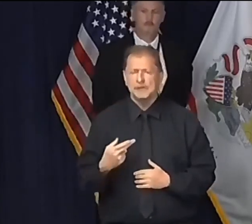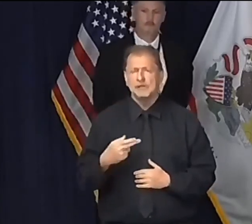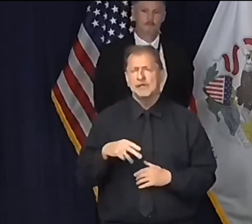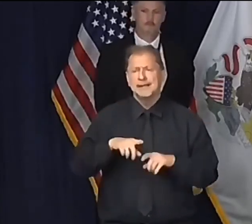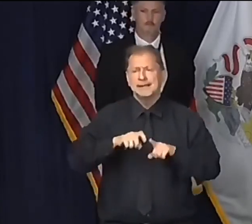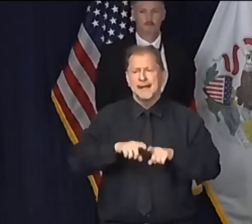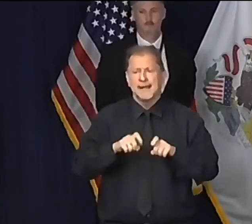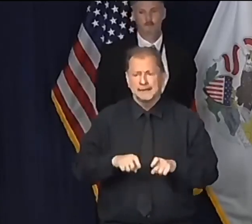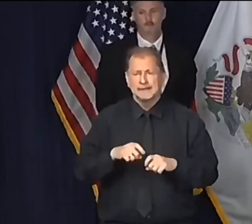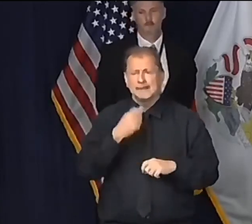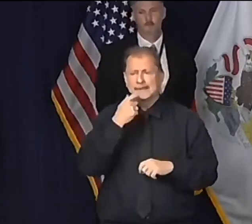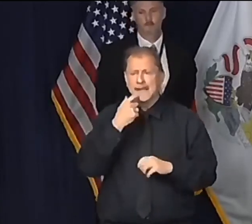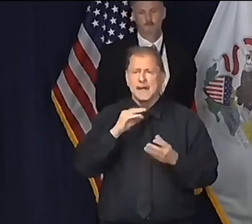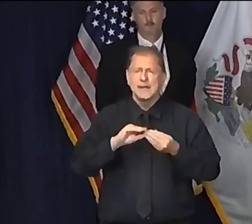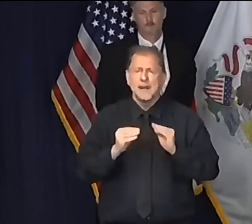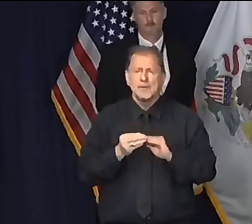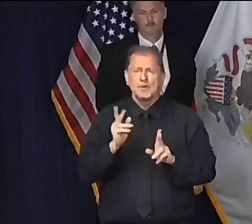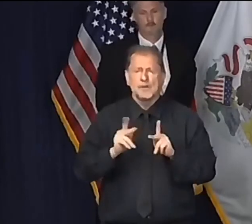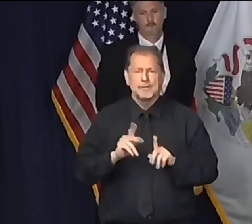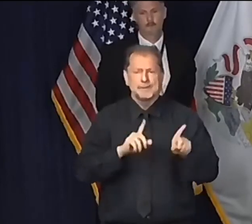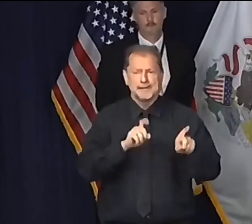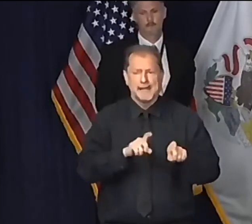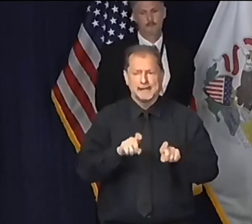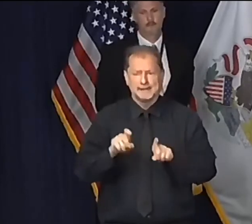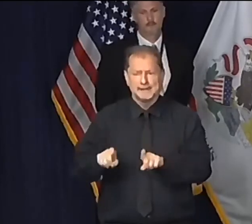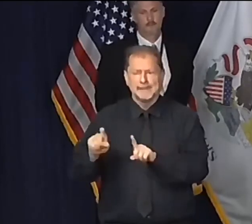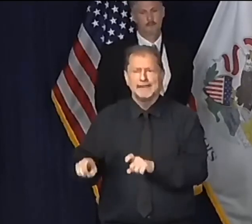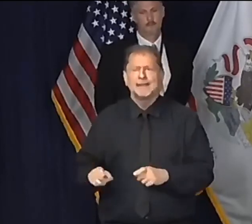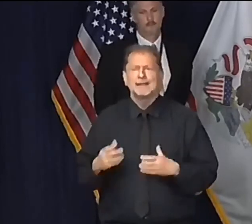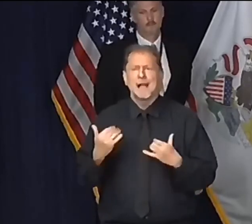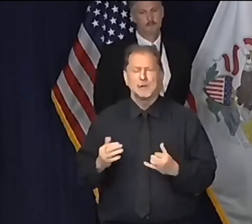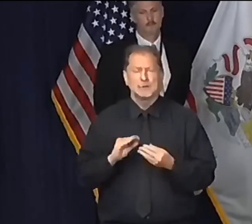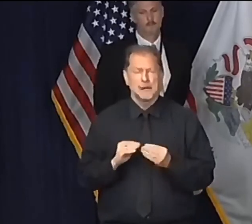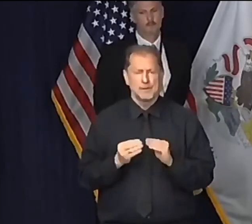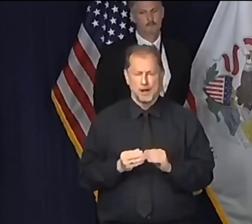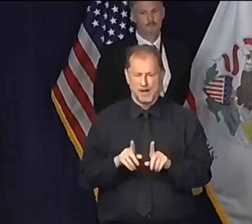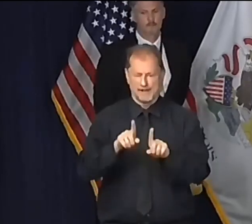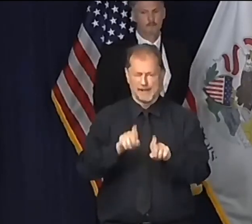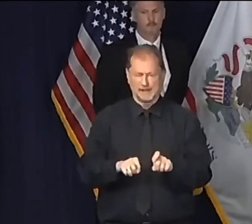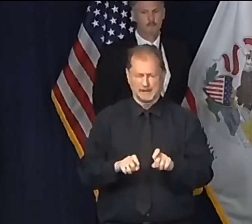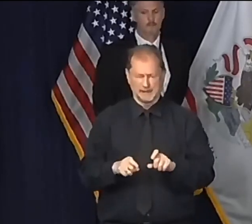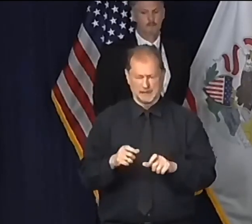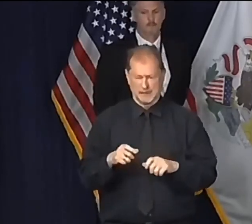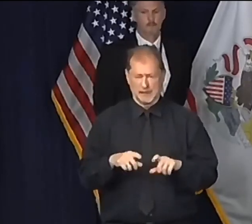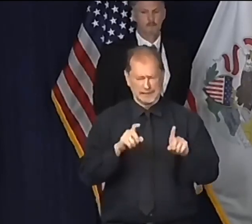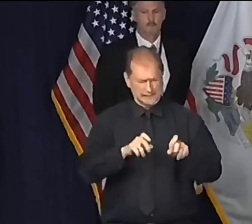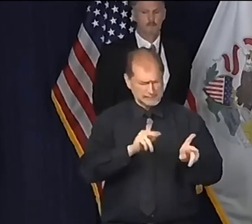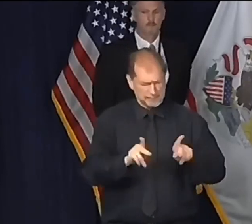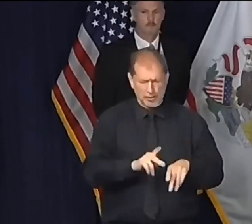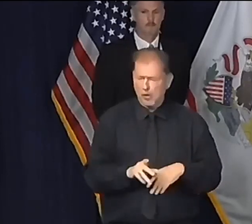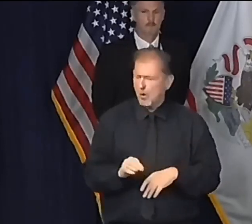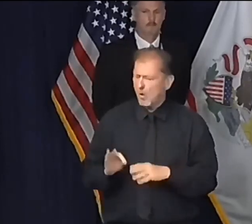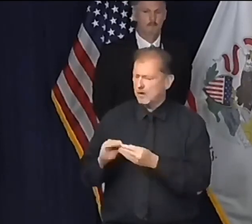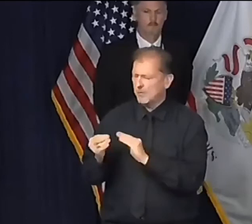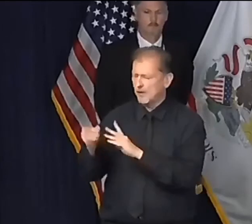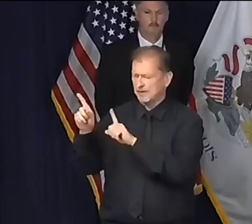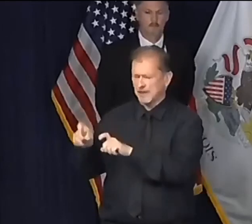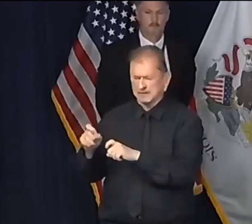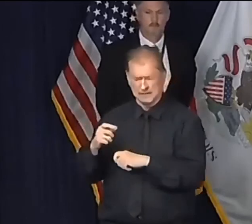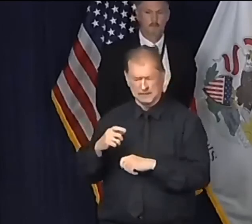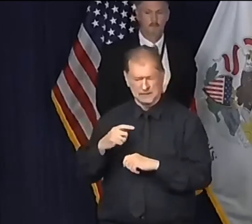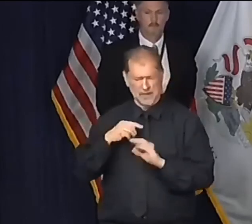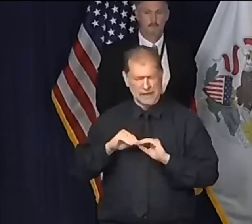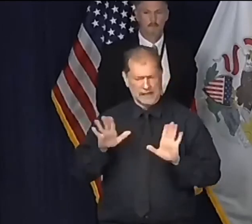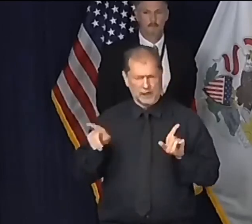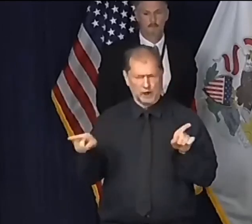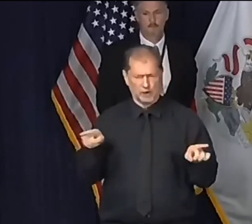reported as number of people tested. Now it's number of tests. So which is it, and why is there a change? Is it true that